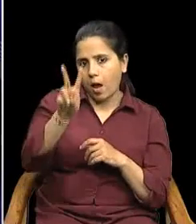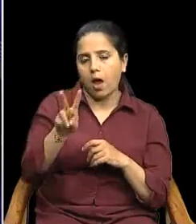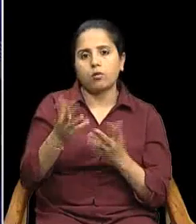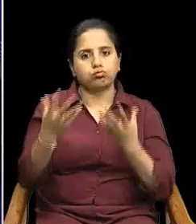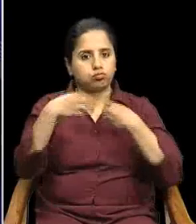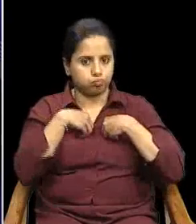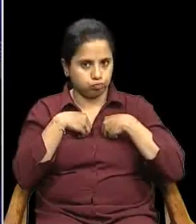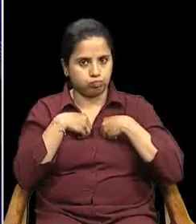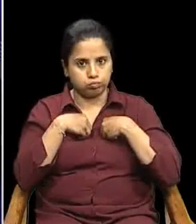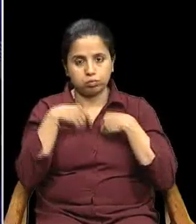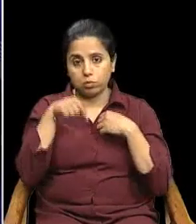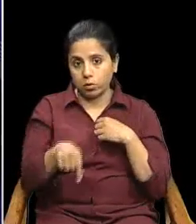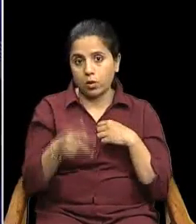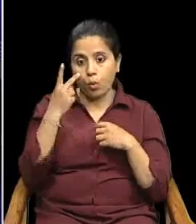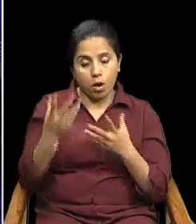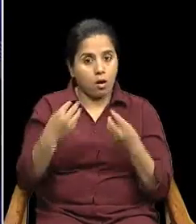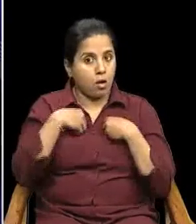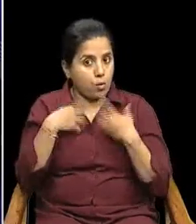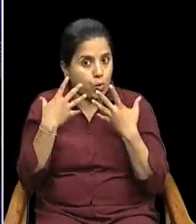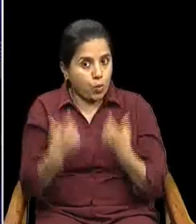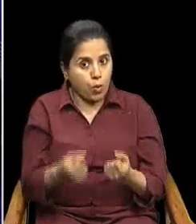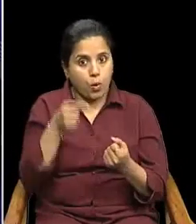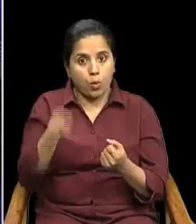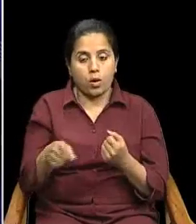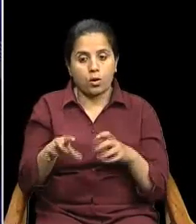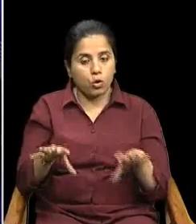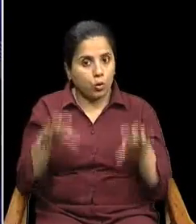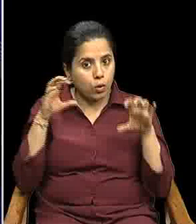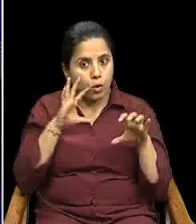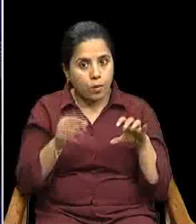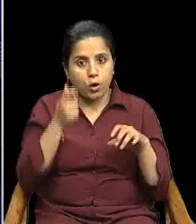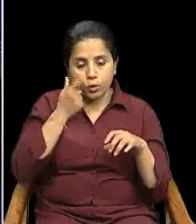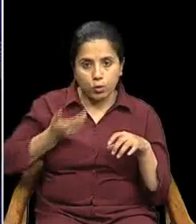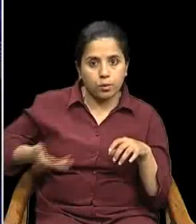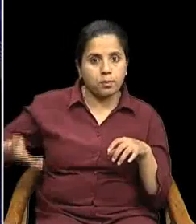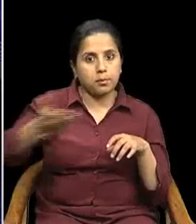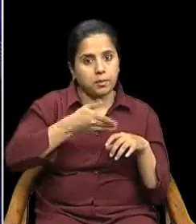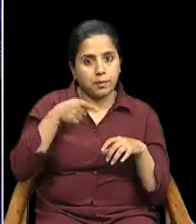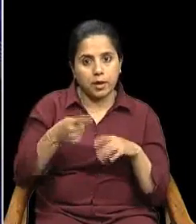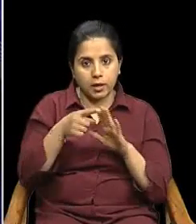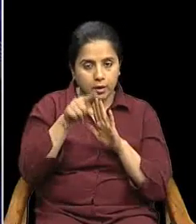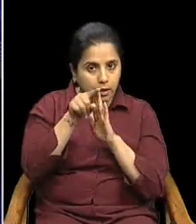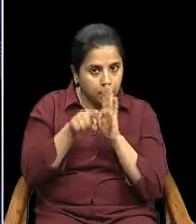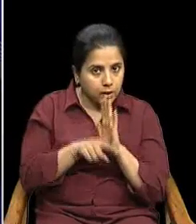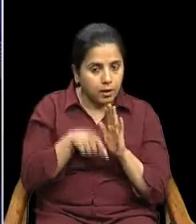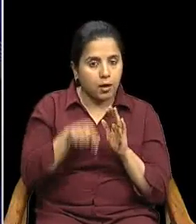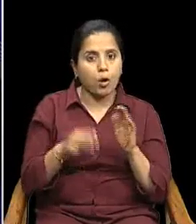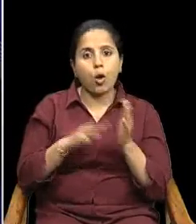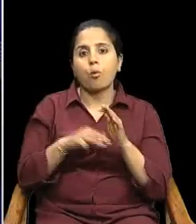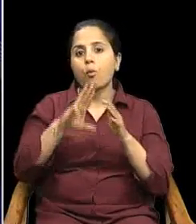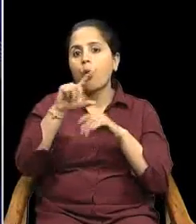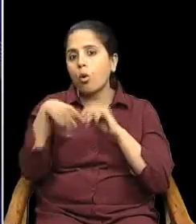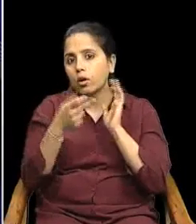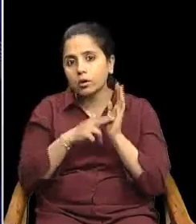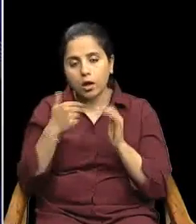inculcation. To imbibe the constitutional, humanistic, ethical and the moral values in